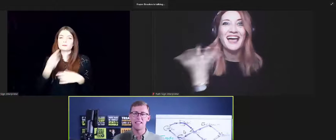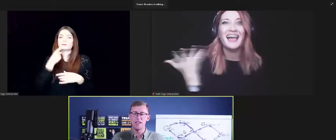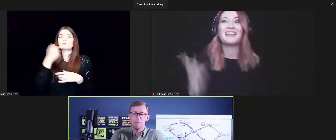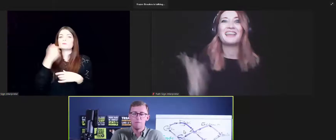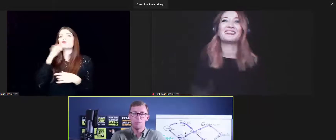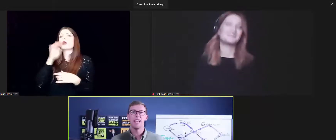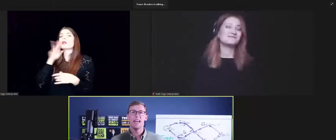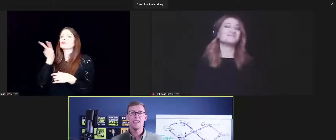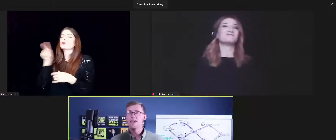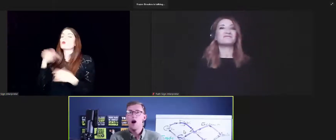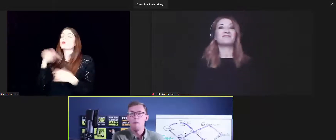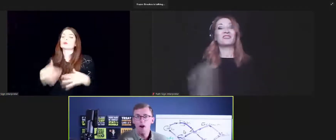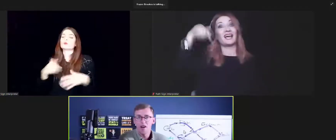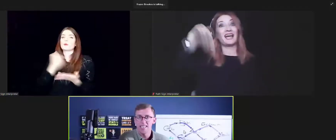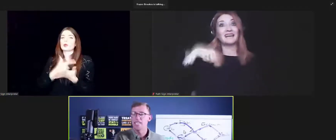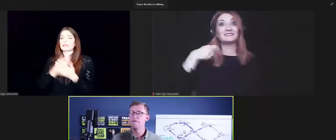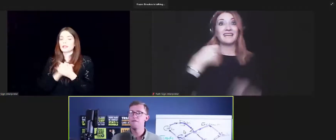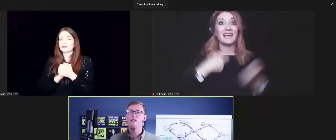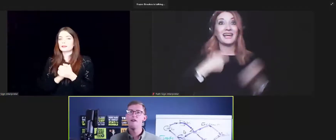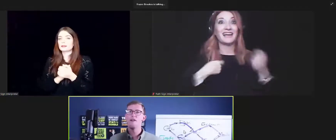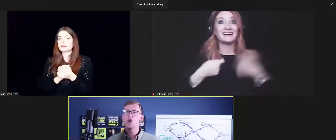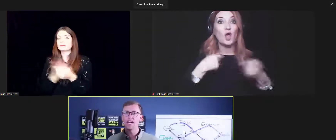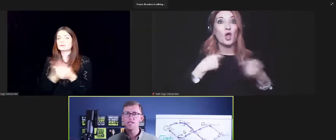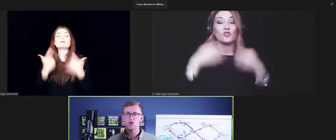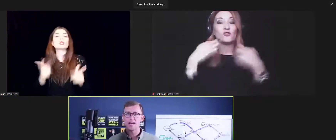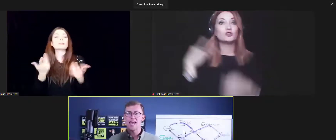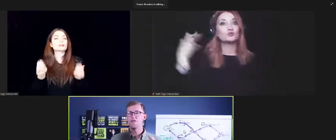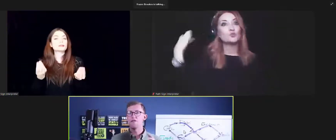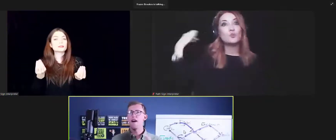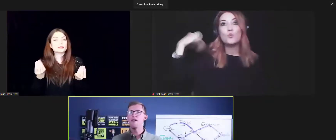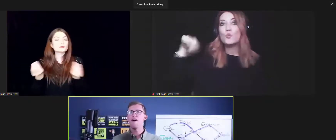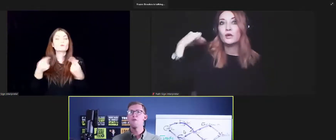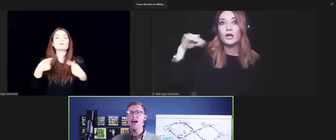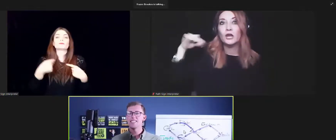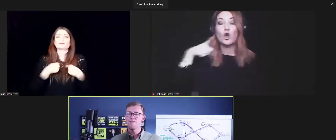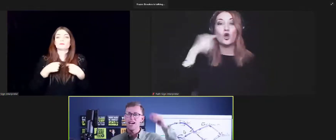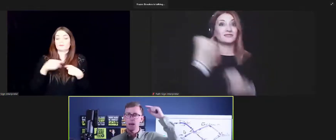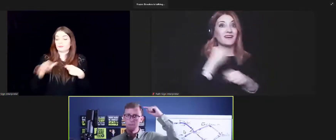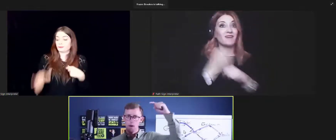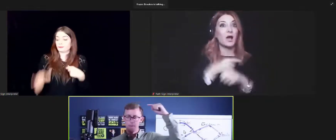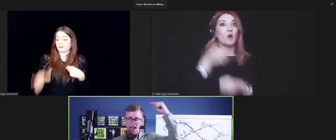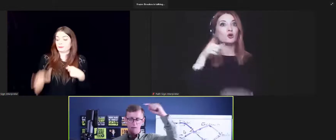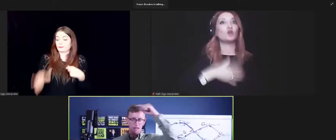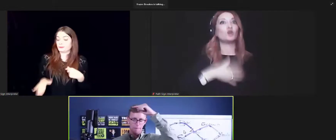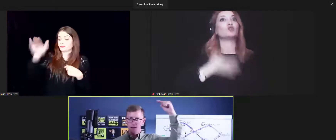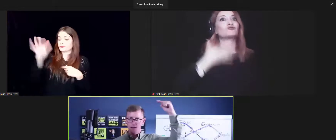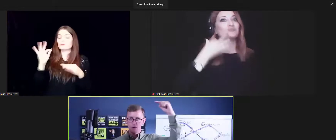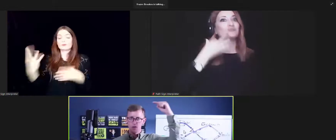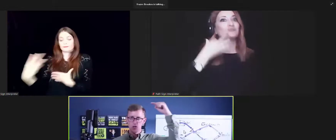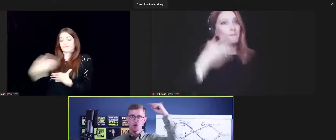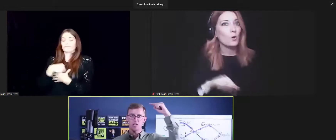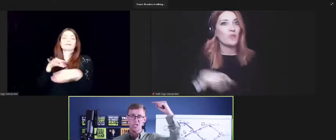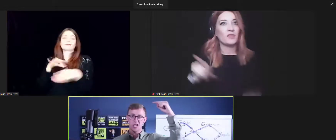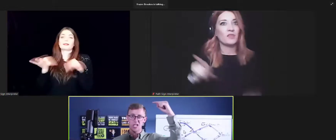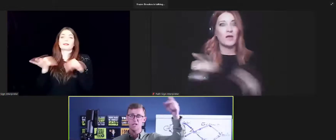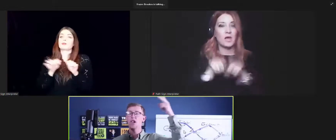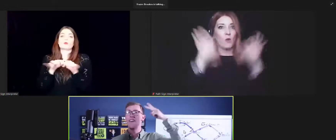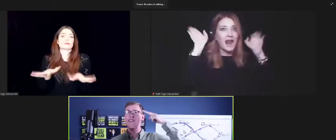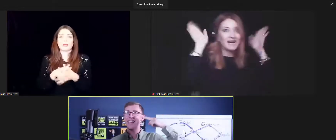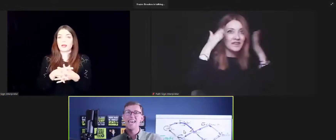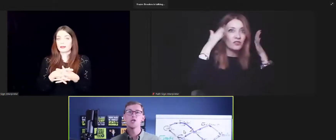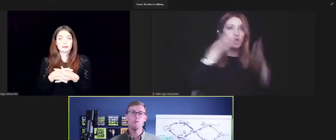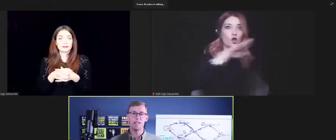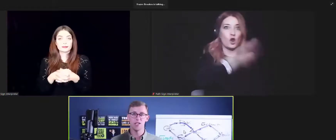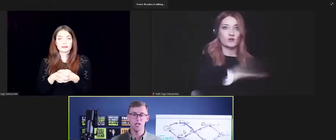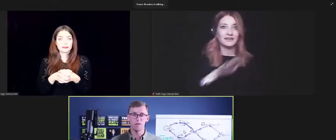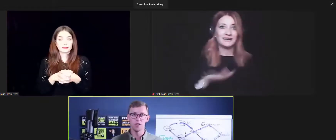this planet. Network marketing is a very young industry. It's very, very rare to find parents who have been successful and then their kids who have